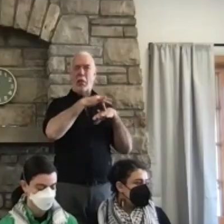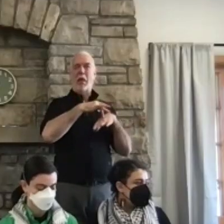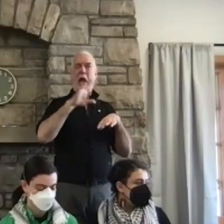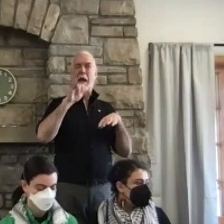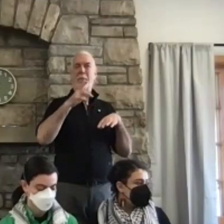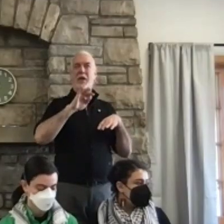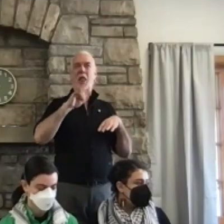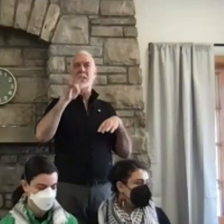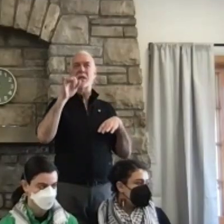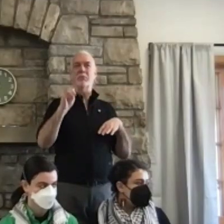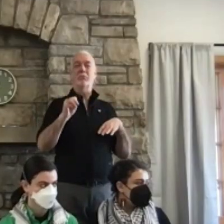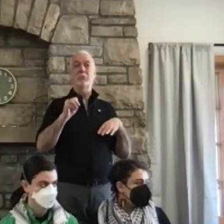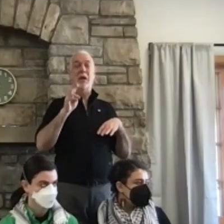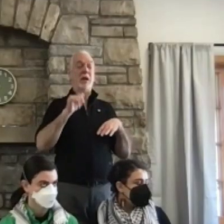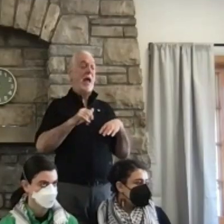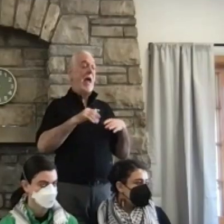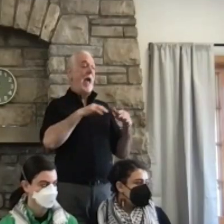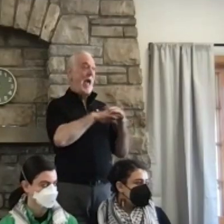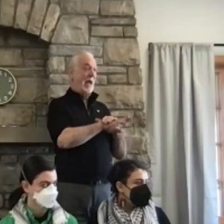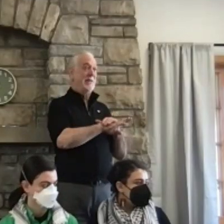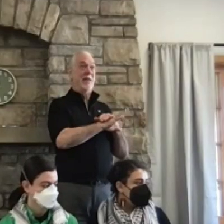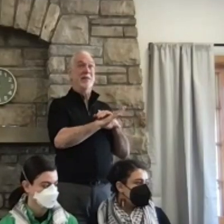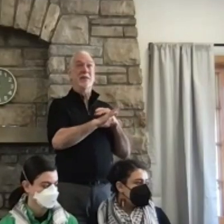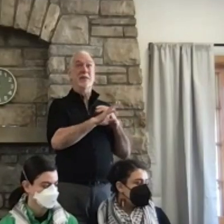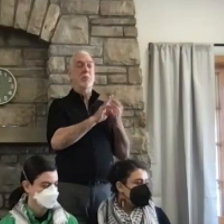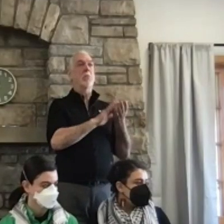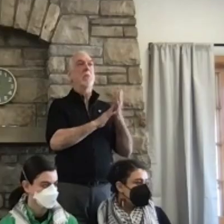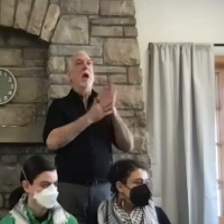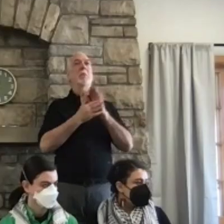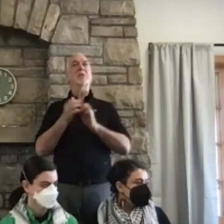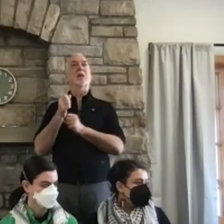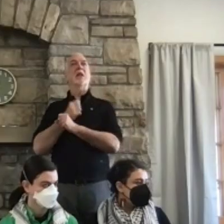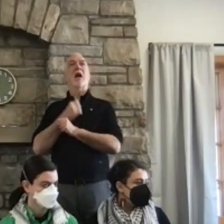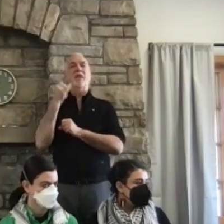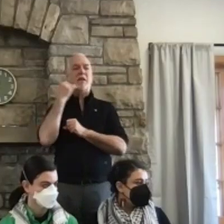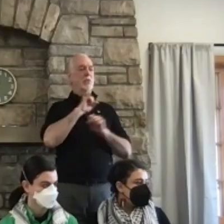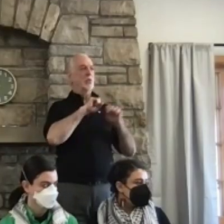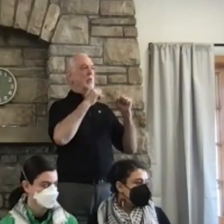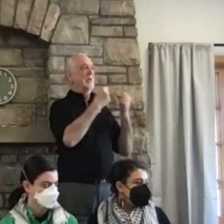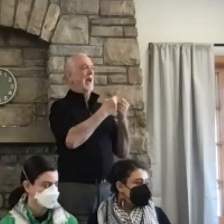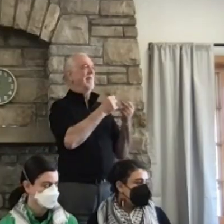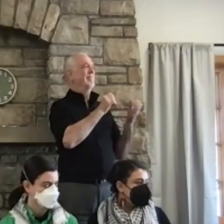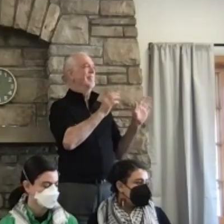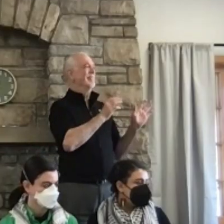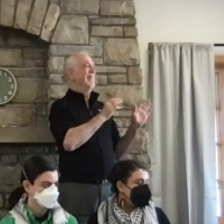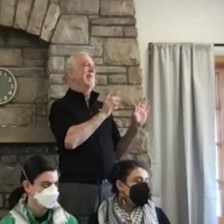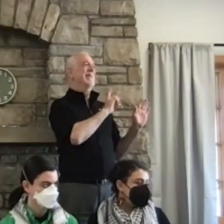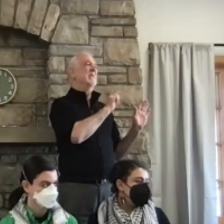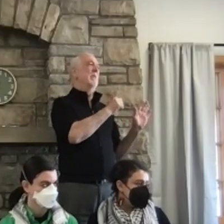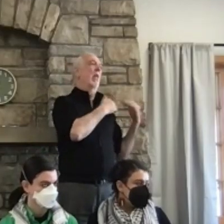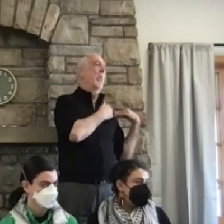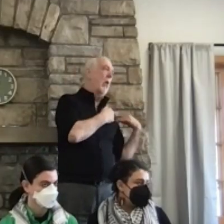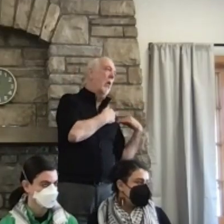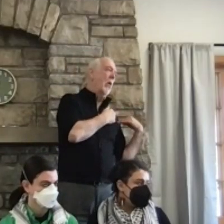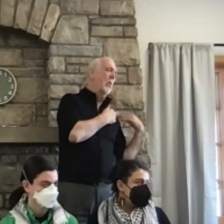towards access and love is necessary. Healing happens when the society shifts from treating accessibility as a burden to